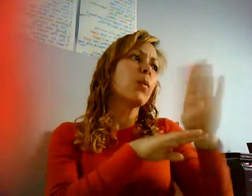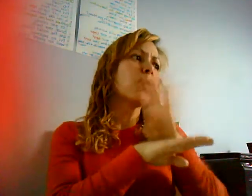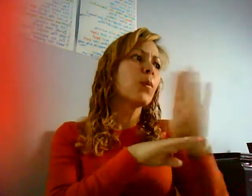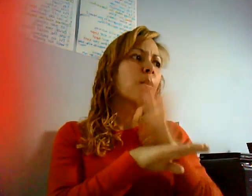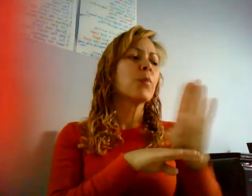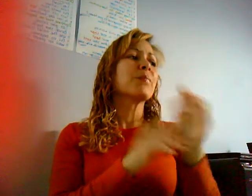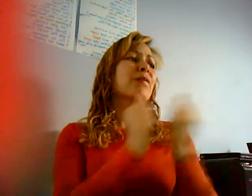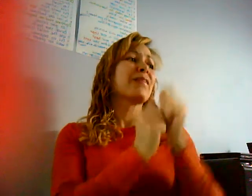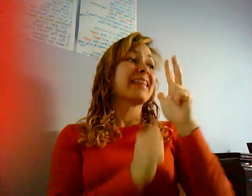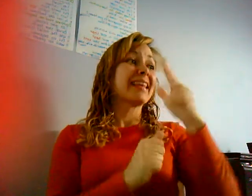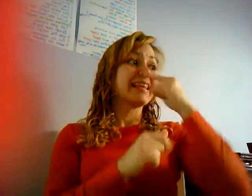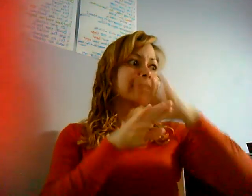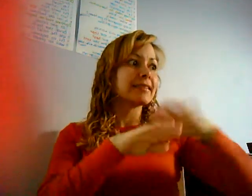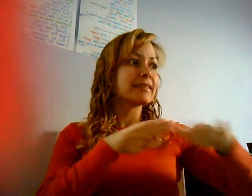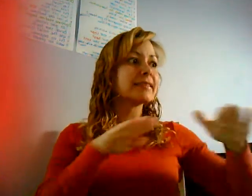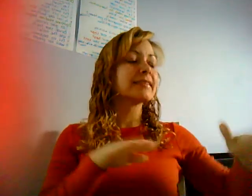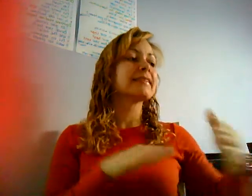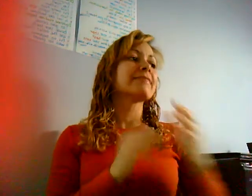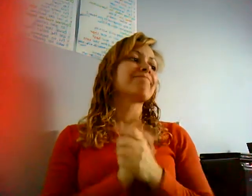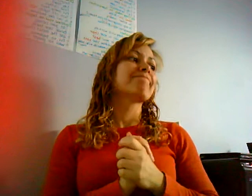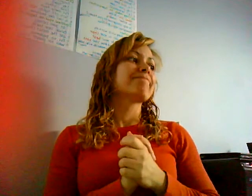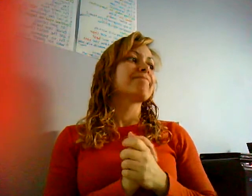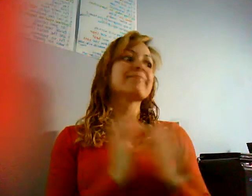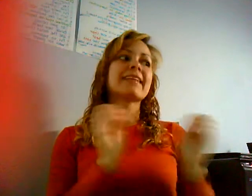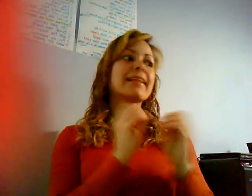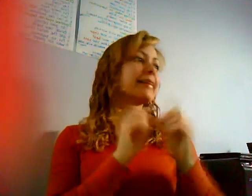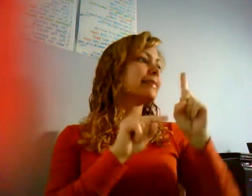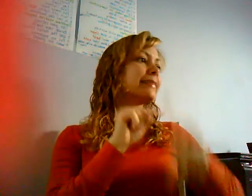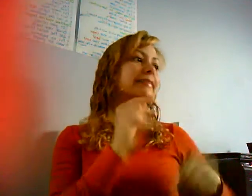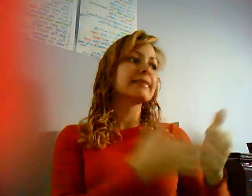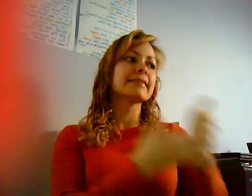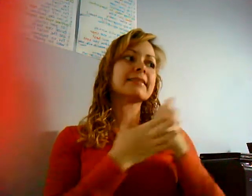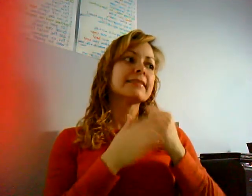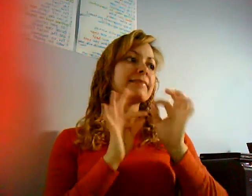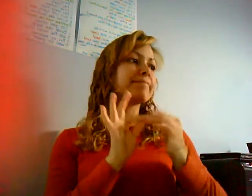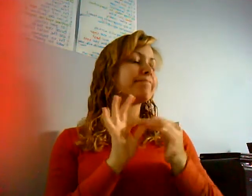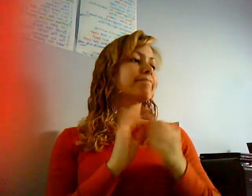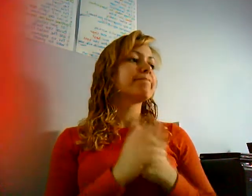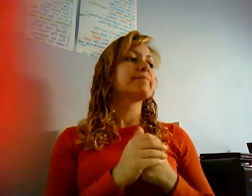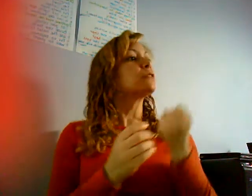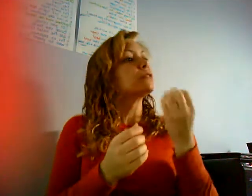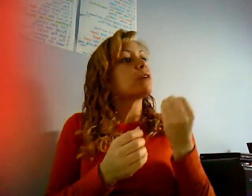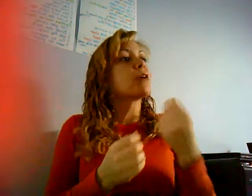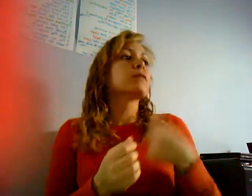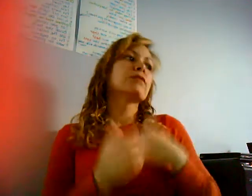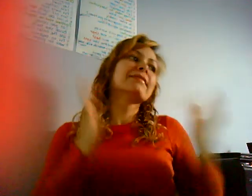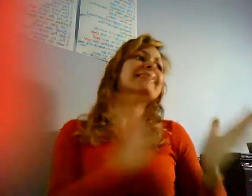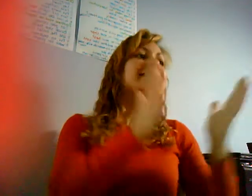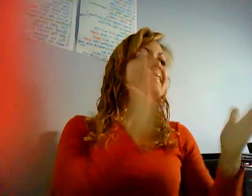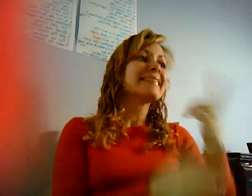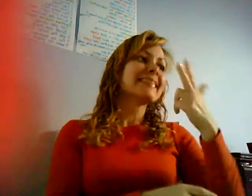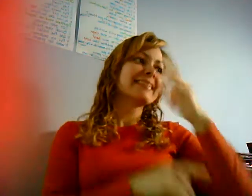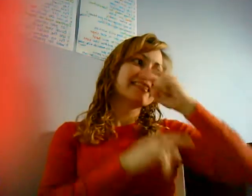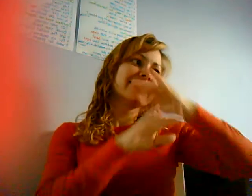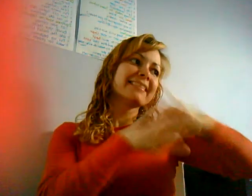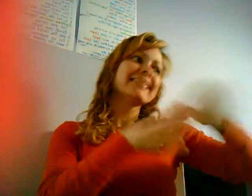My sister was very busy at home with the 3 children, and she couldn't help interpret for me. So I